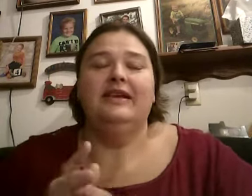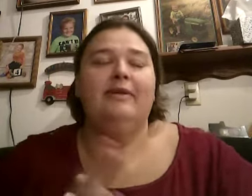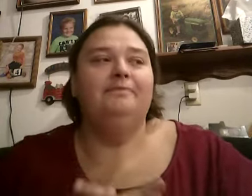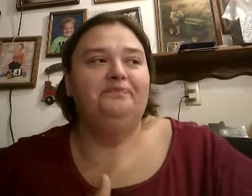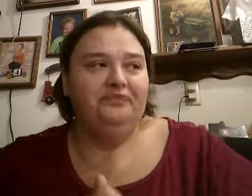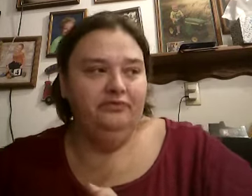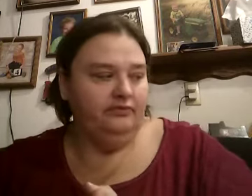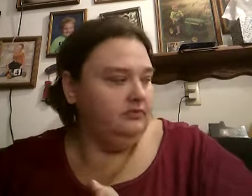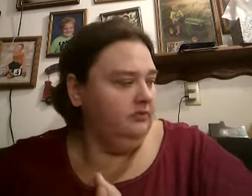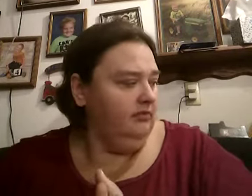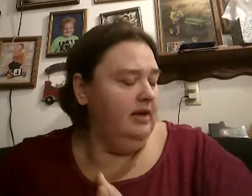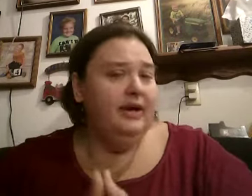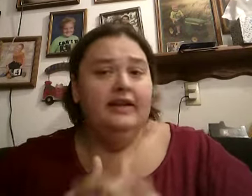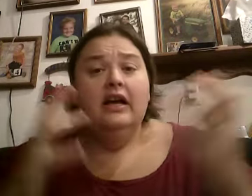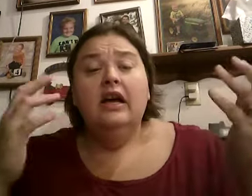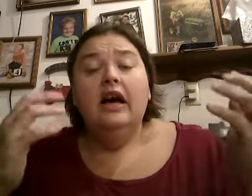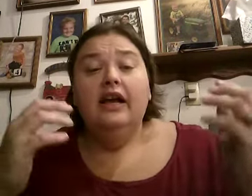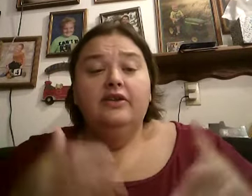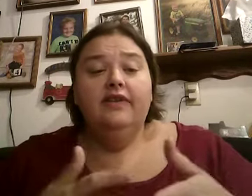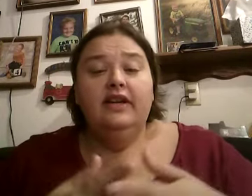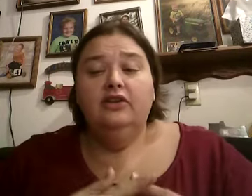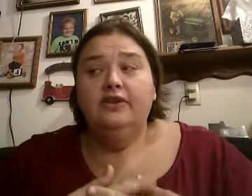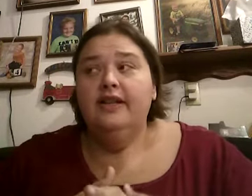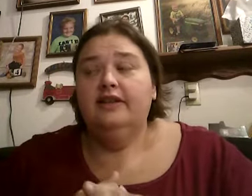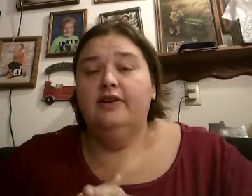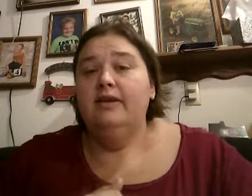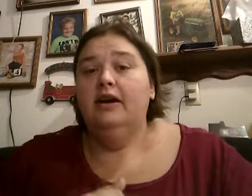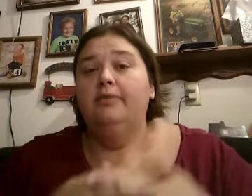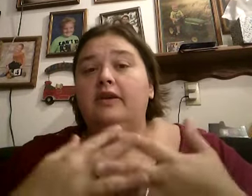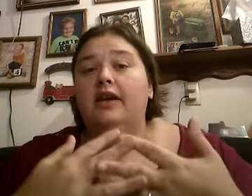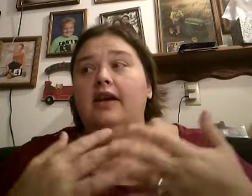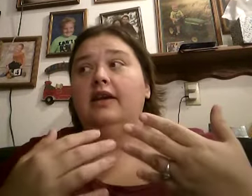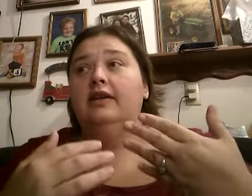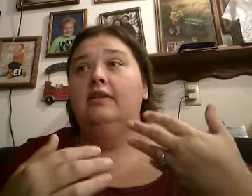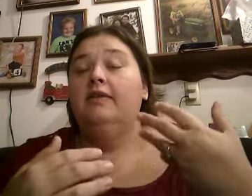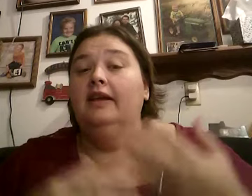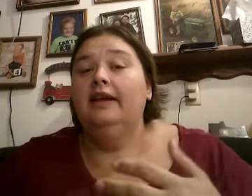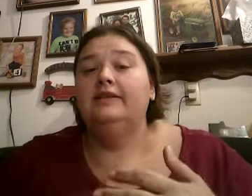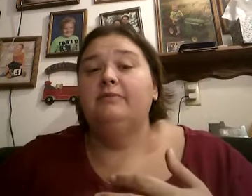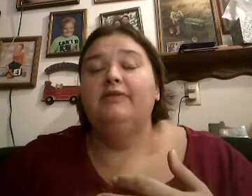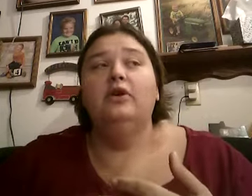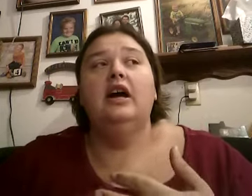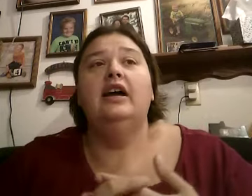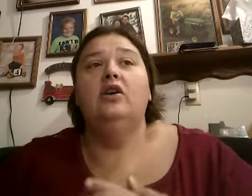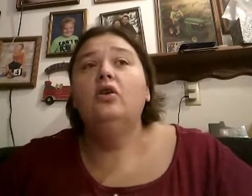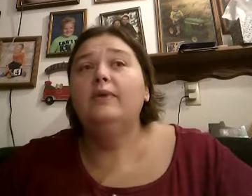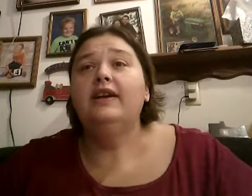came out. But, I do have a Dollar Tree that's going to be up. And, like I said before, I always